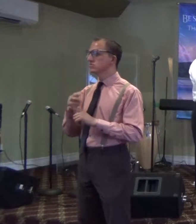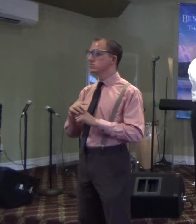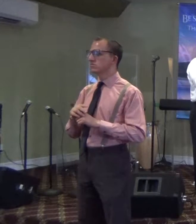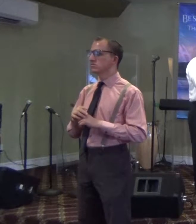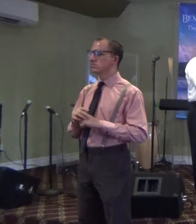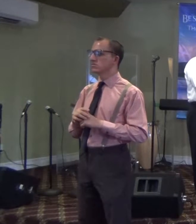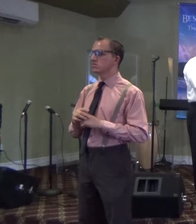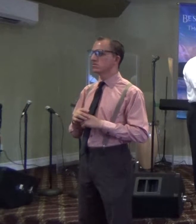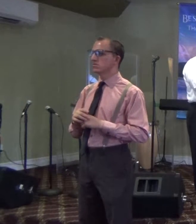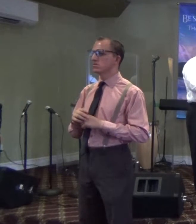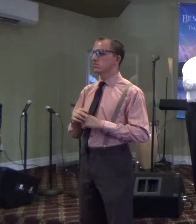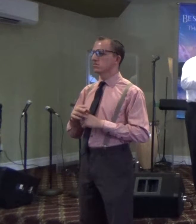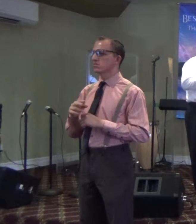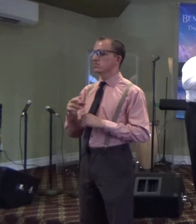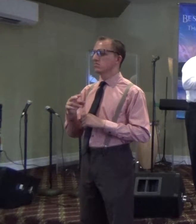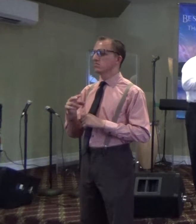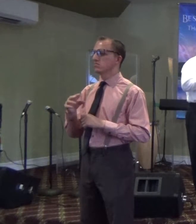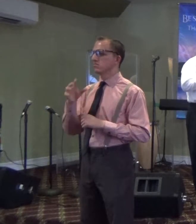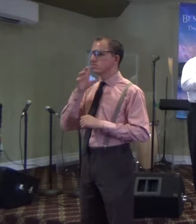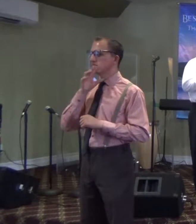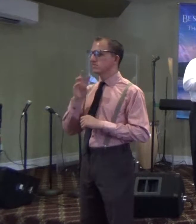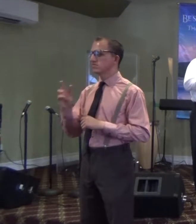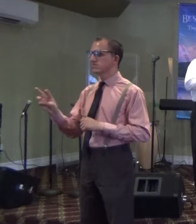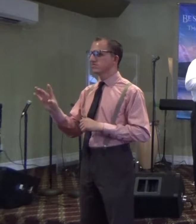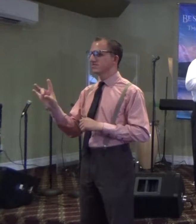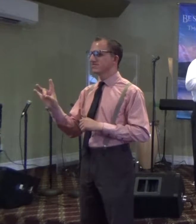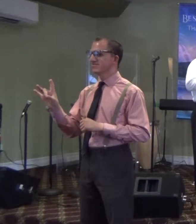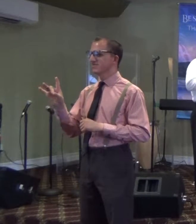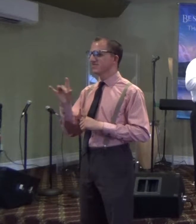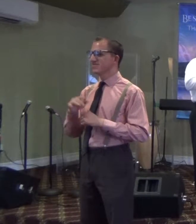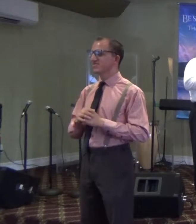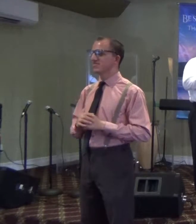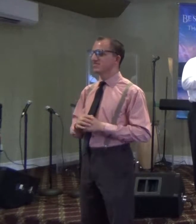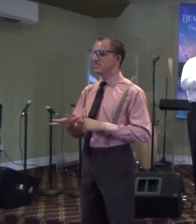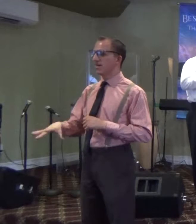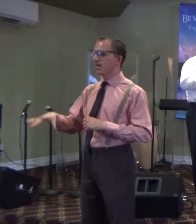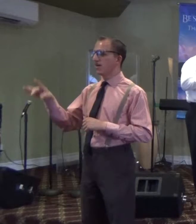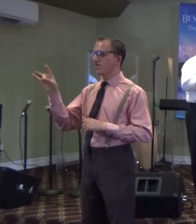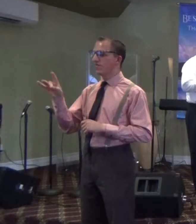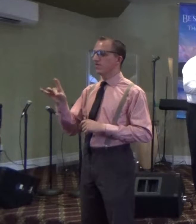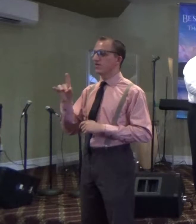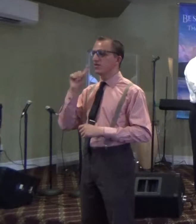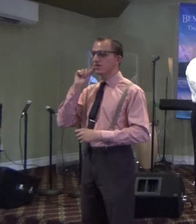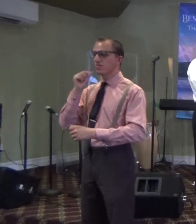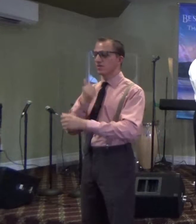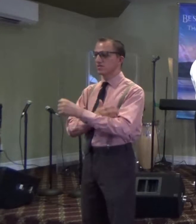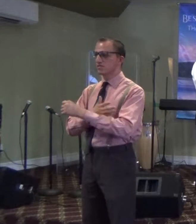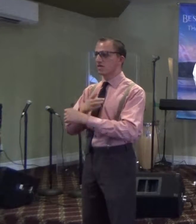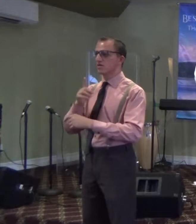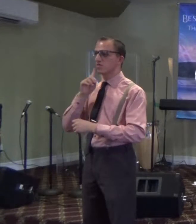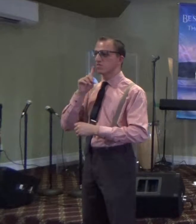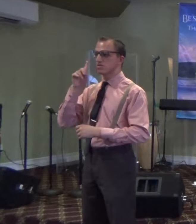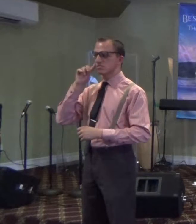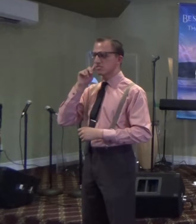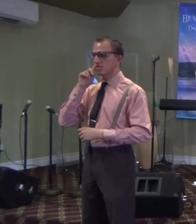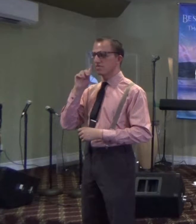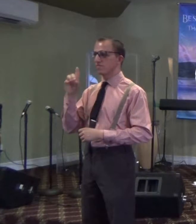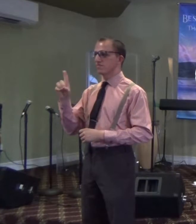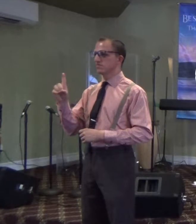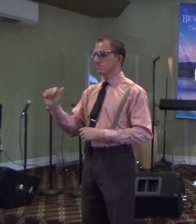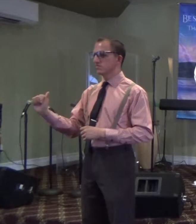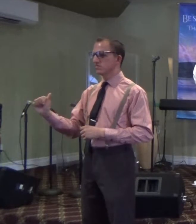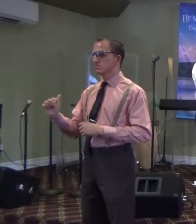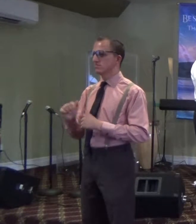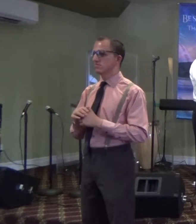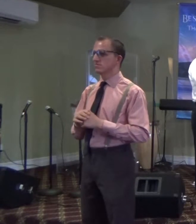years old, 7 years old, Cuando descubrimos esta tremenda realidad, when we discovered this discapacidad. reality.